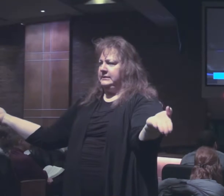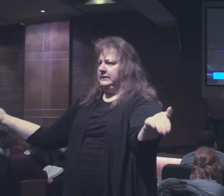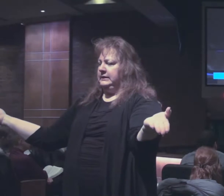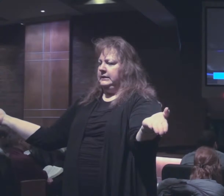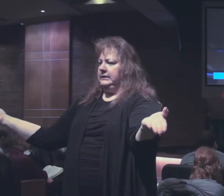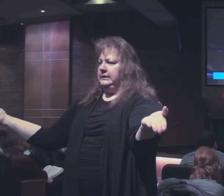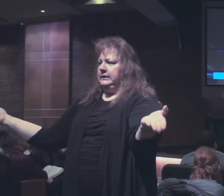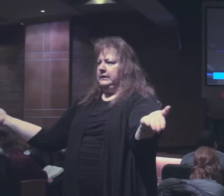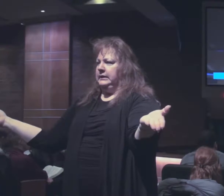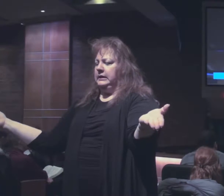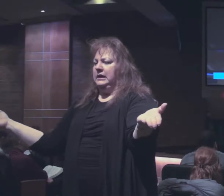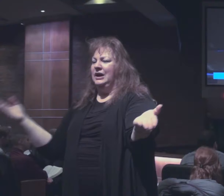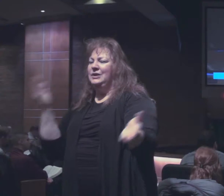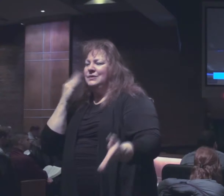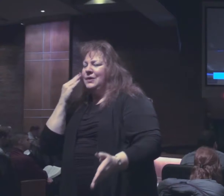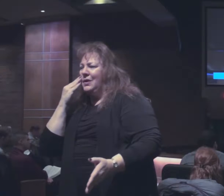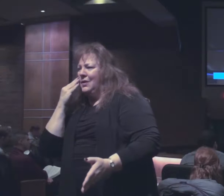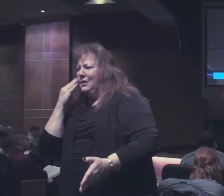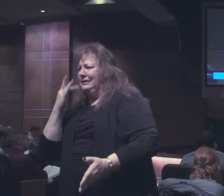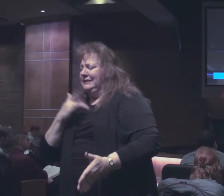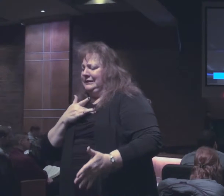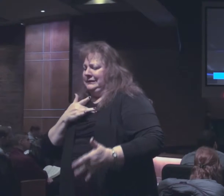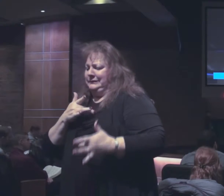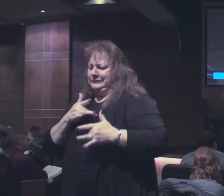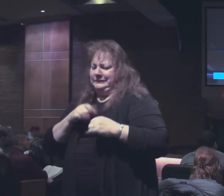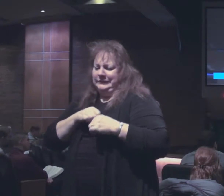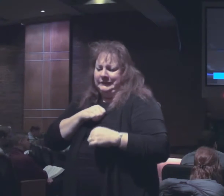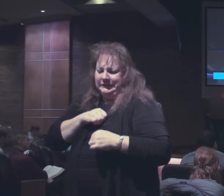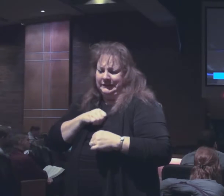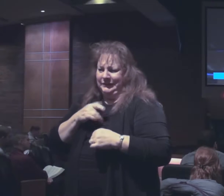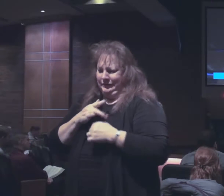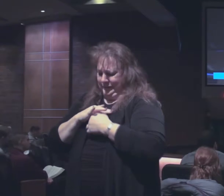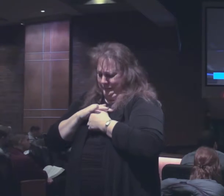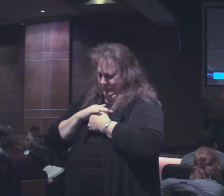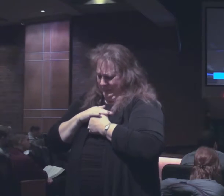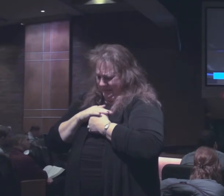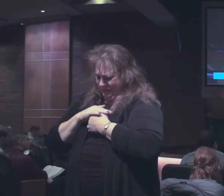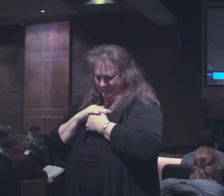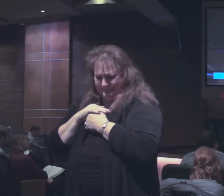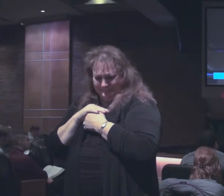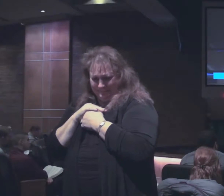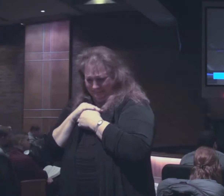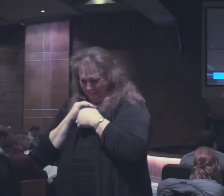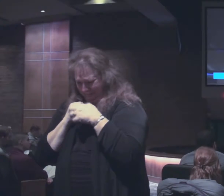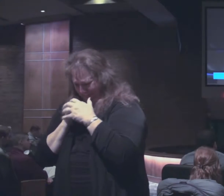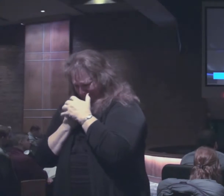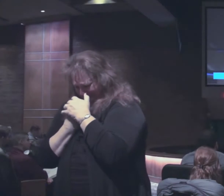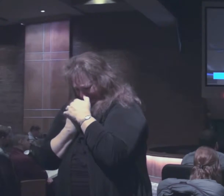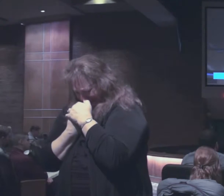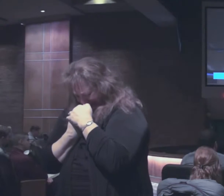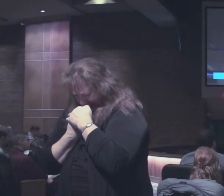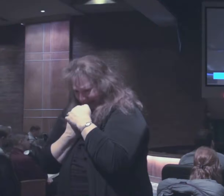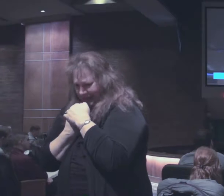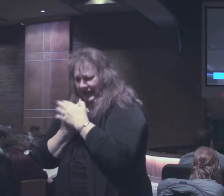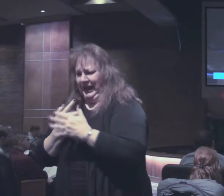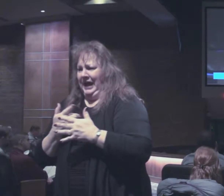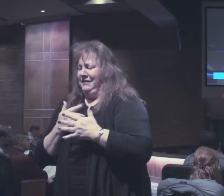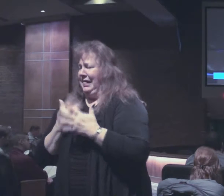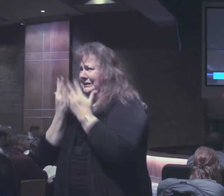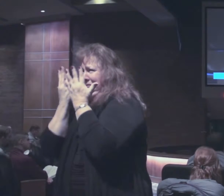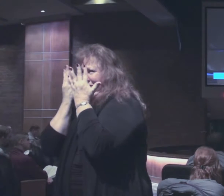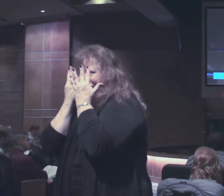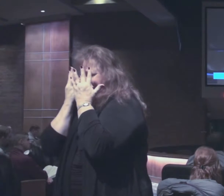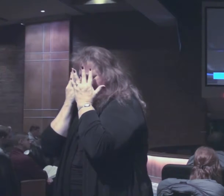You know, it is when you're under distress, you feel pressure, pressed in. Then people express, I feel like